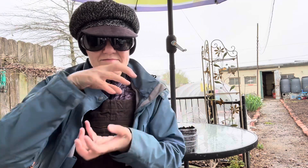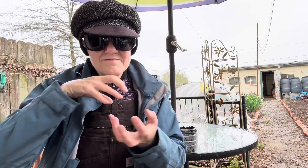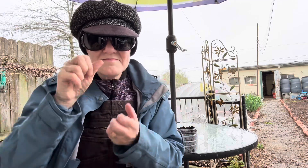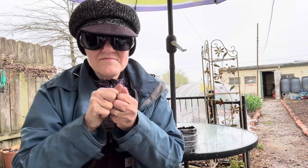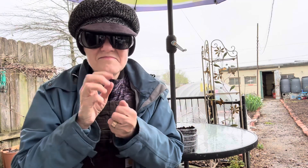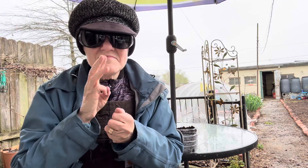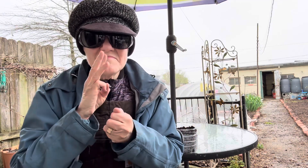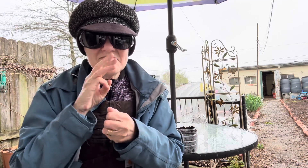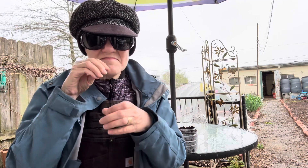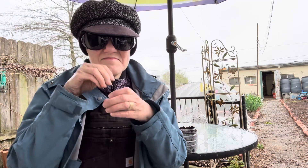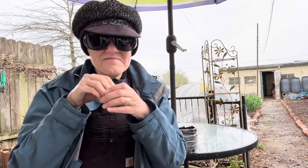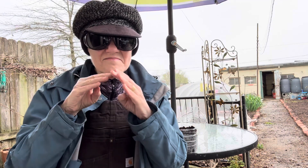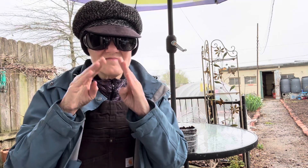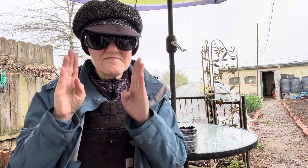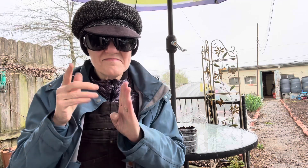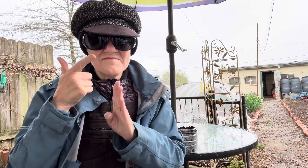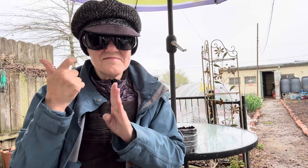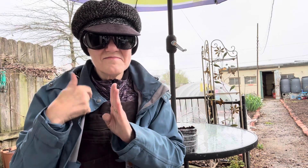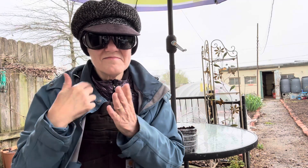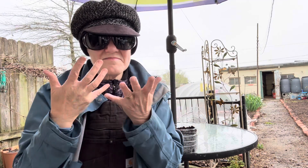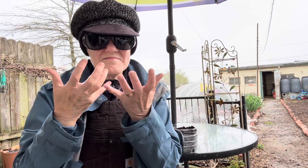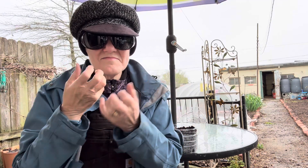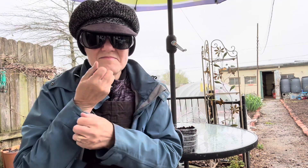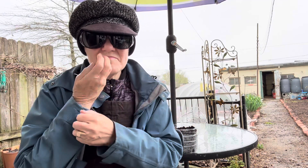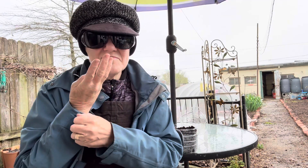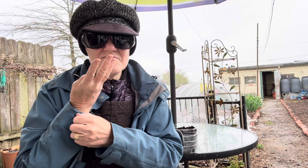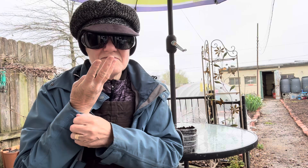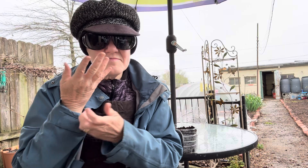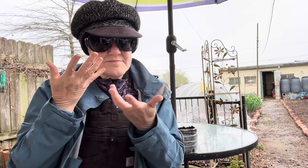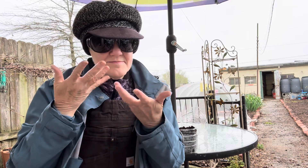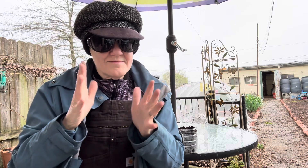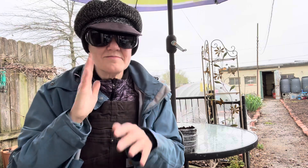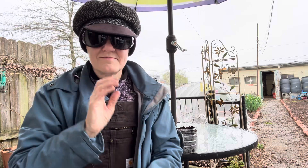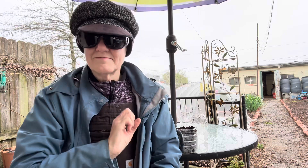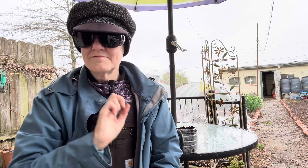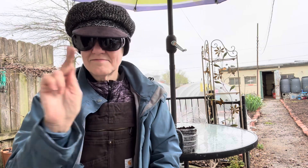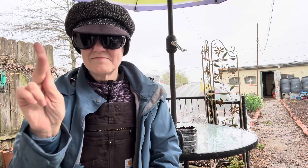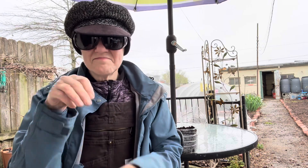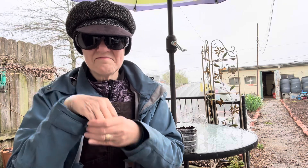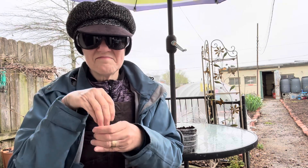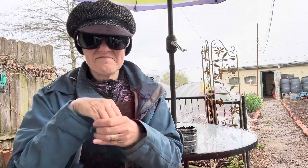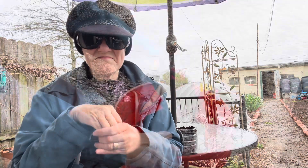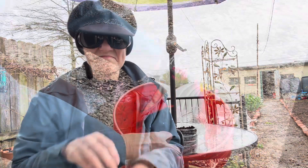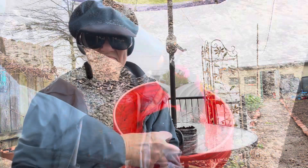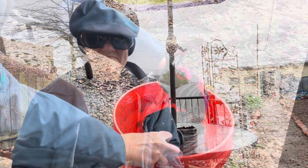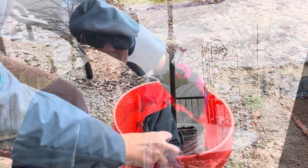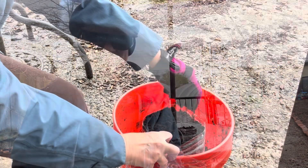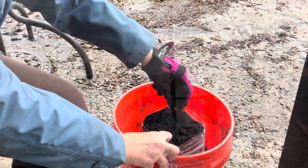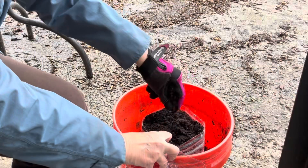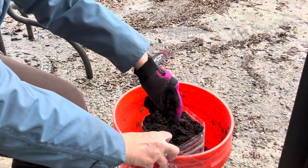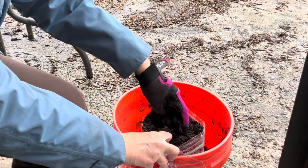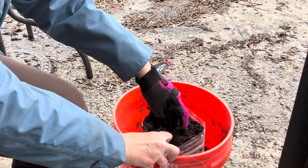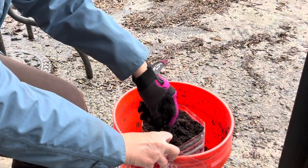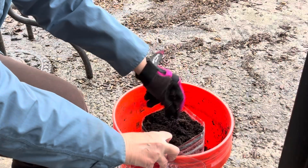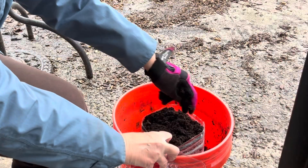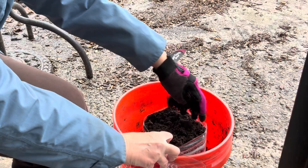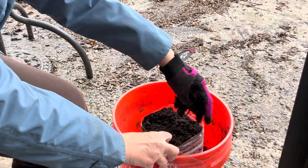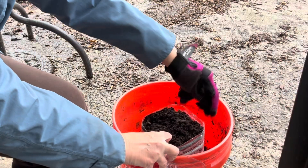I've already mixed it with water, and I keep it in the house because I want it to stay warm. When we're finished, this soil will go back